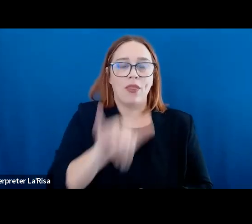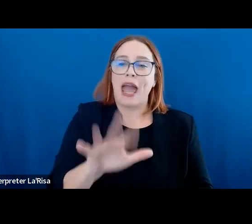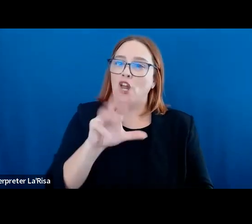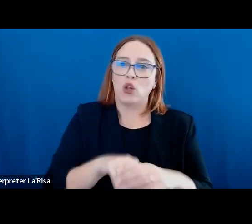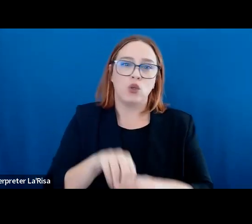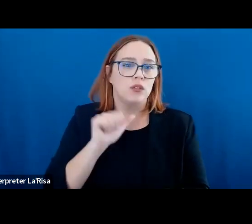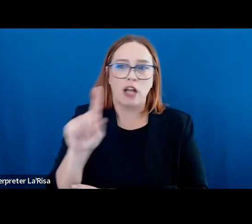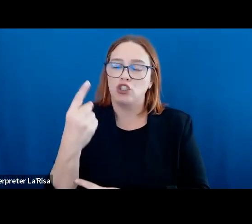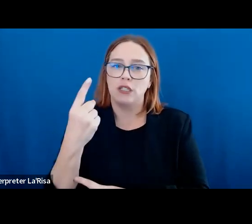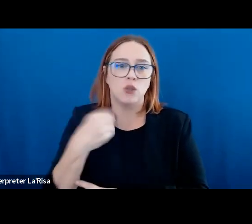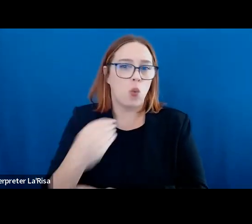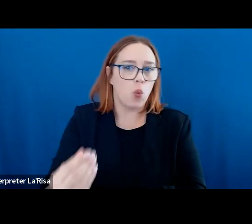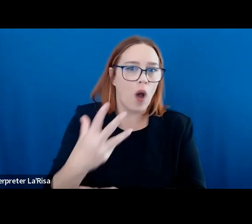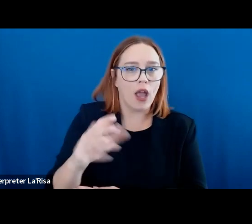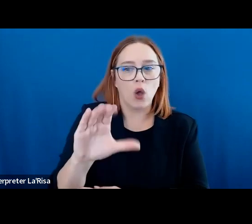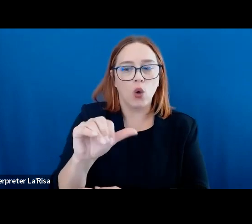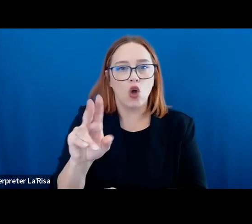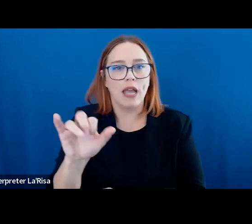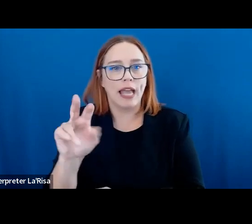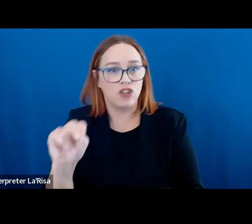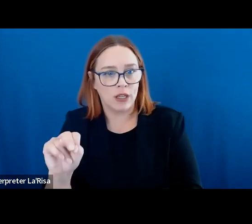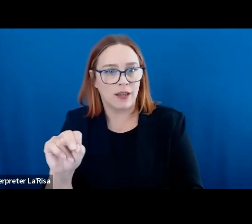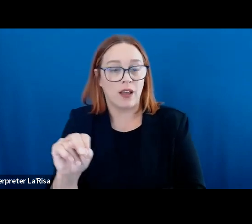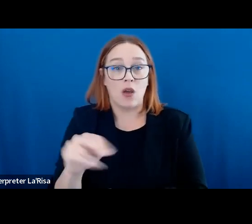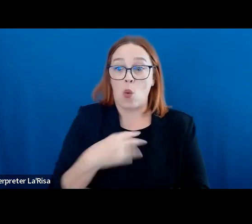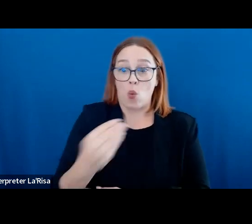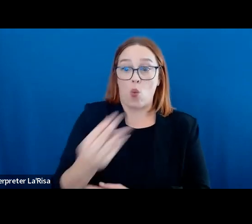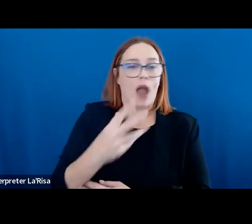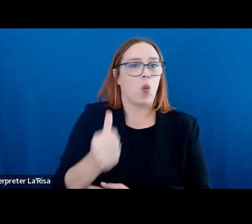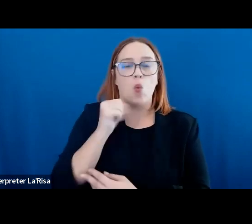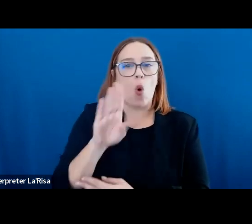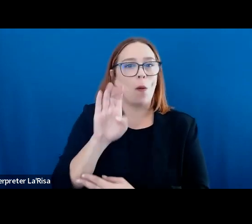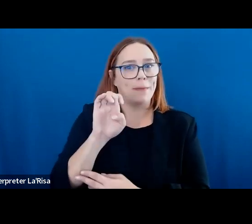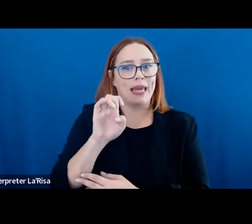white will not be the majority. And when